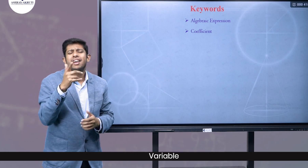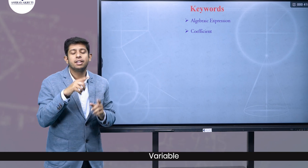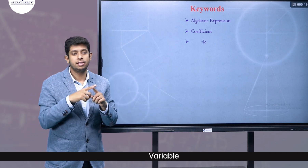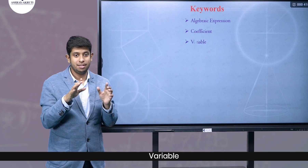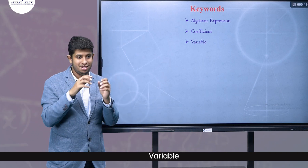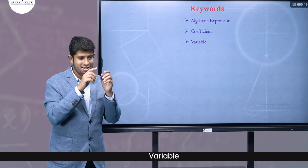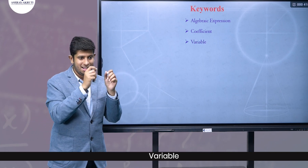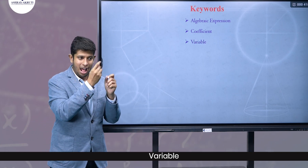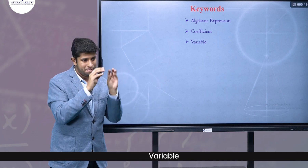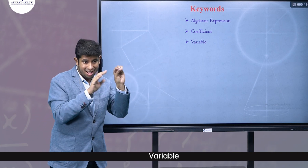variable,